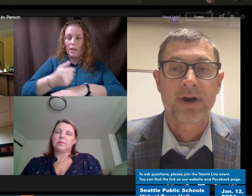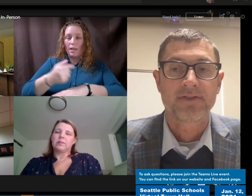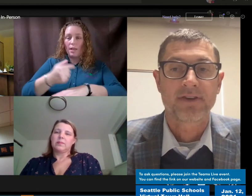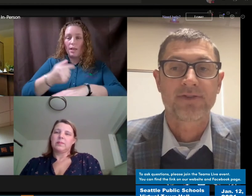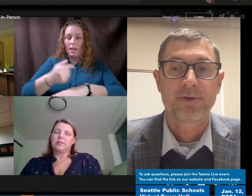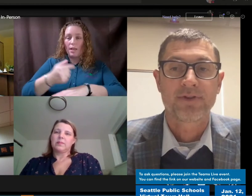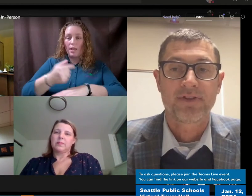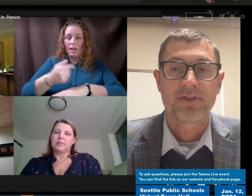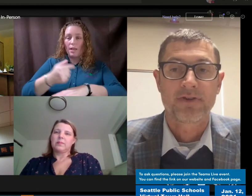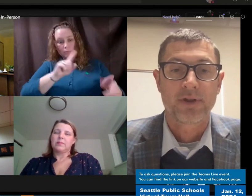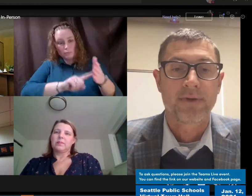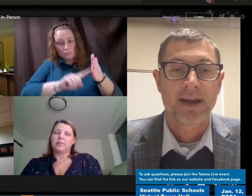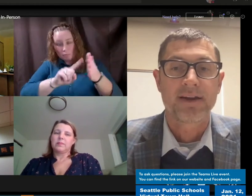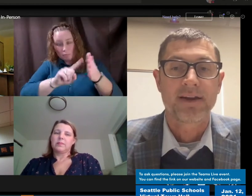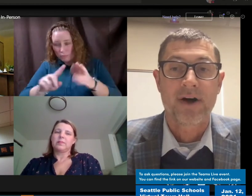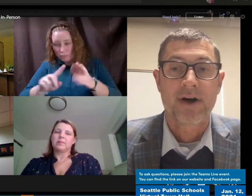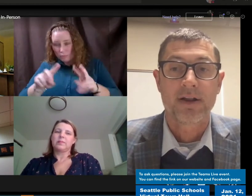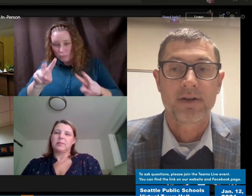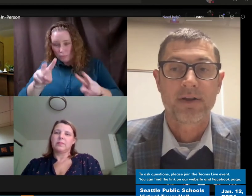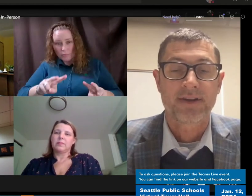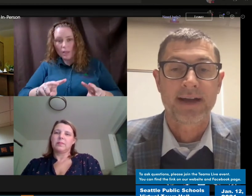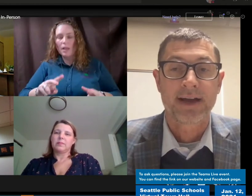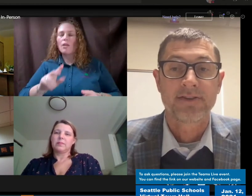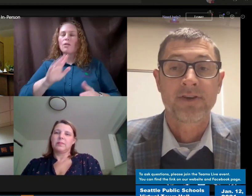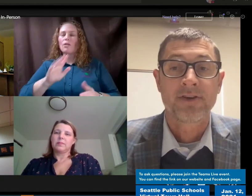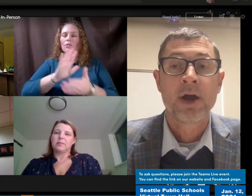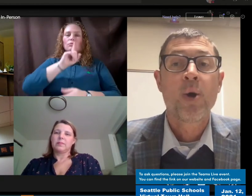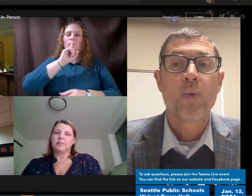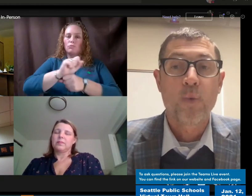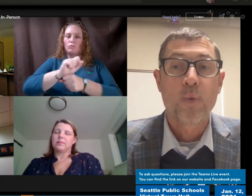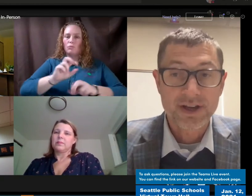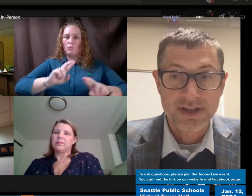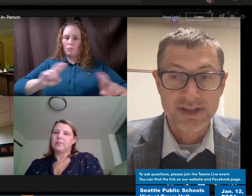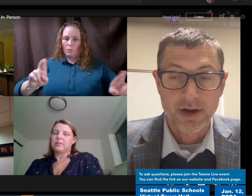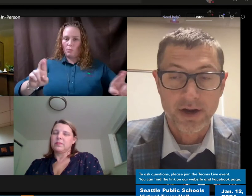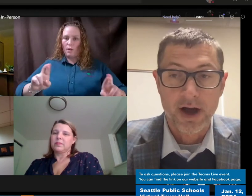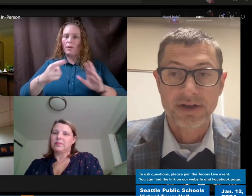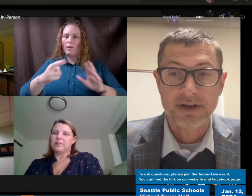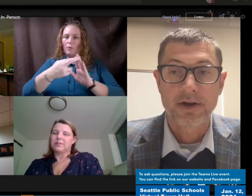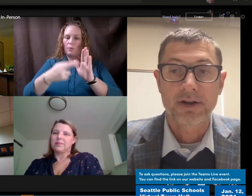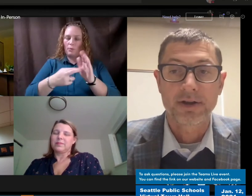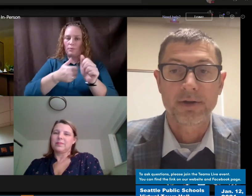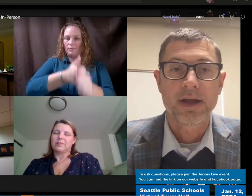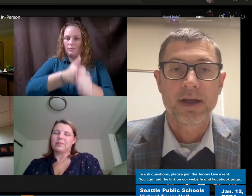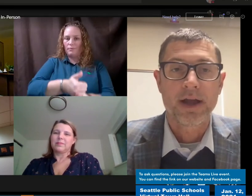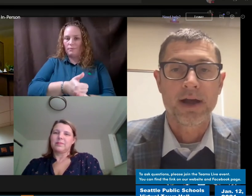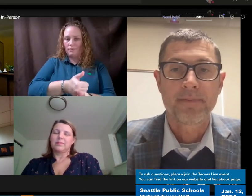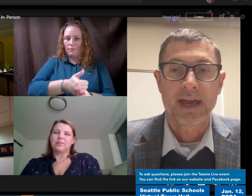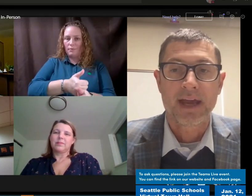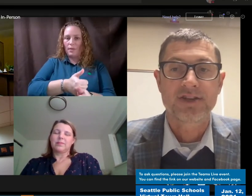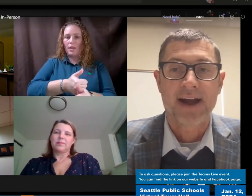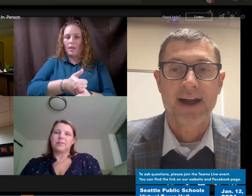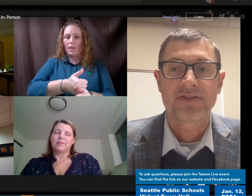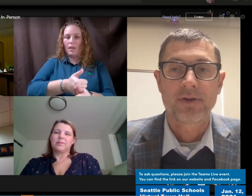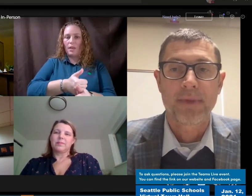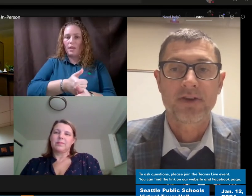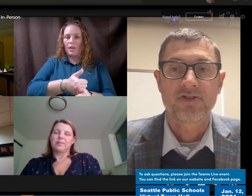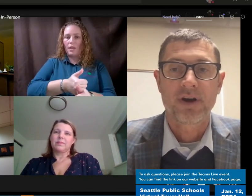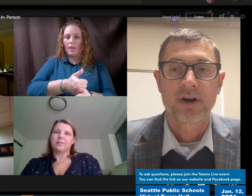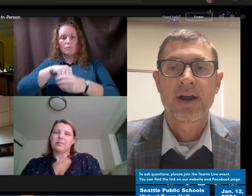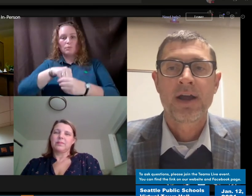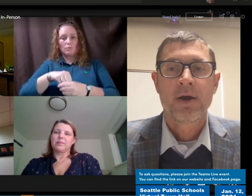authorizing schools that they're truly ready to follow all those guidelines, which is going to also include the HVAC. So making